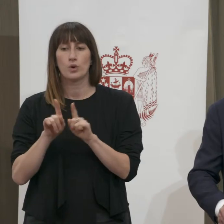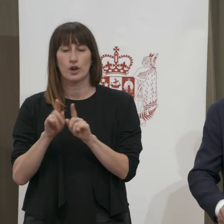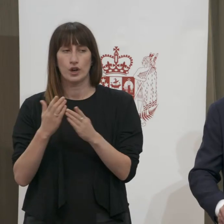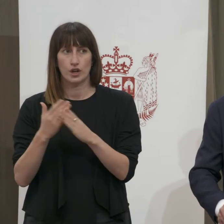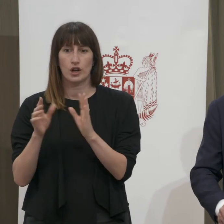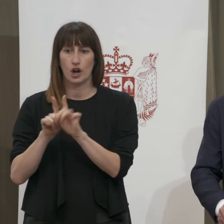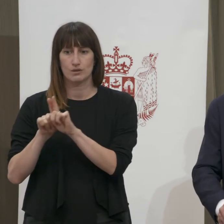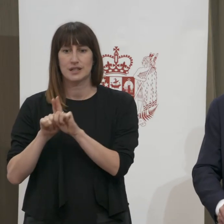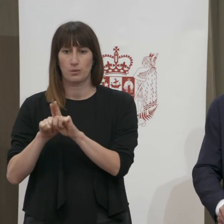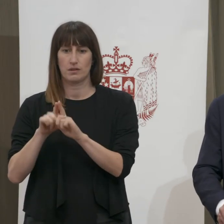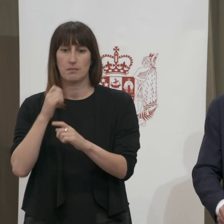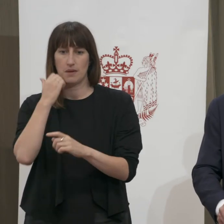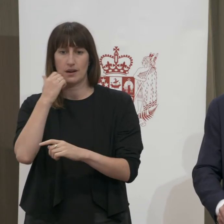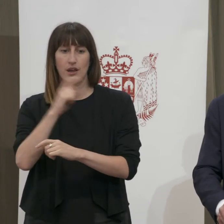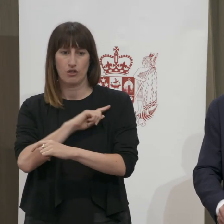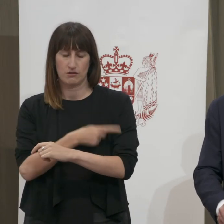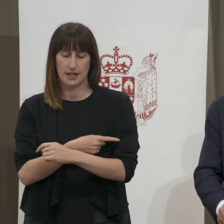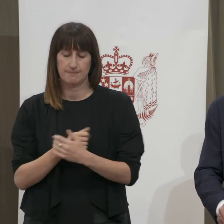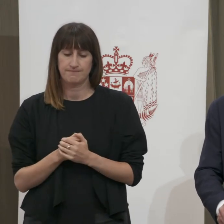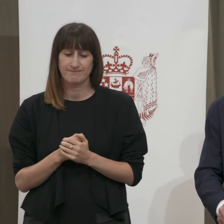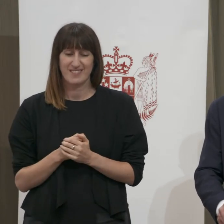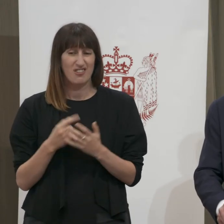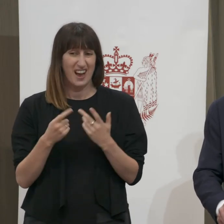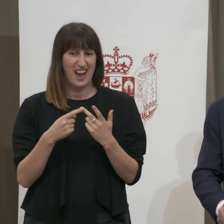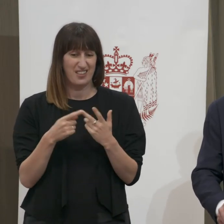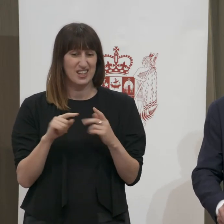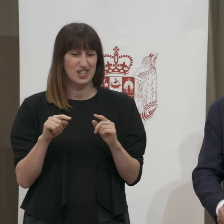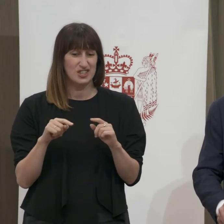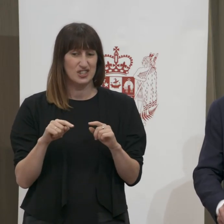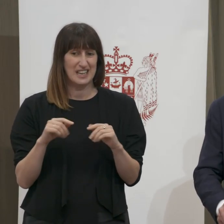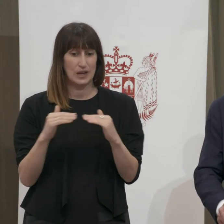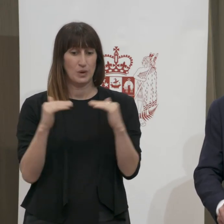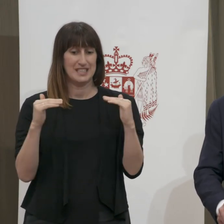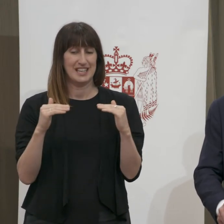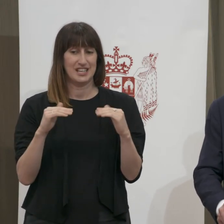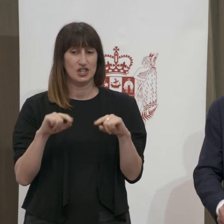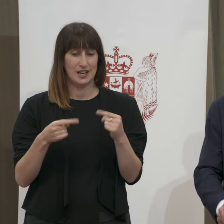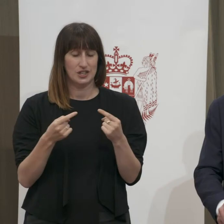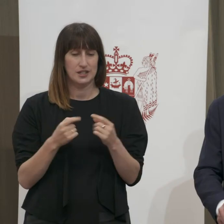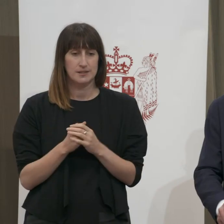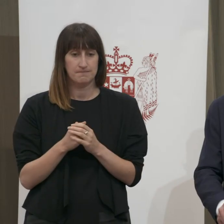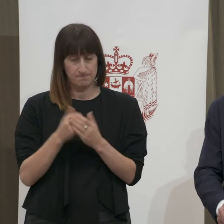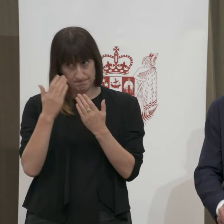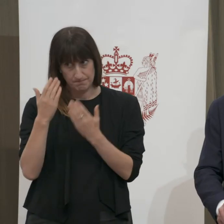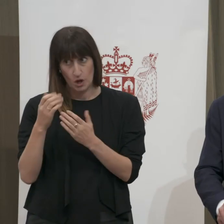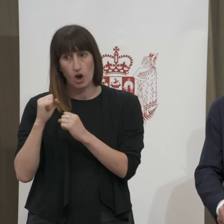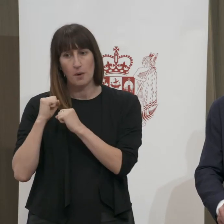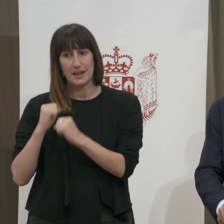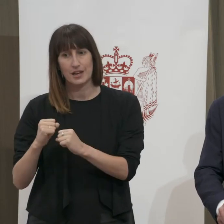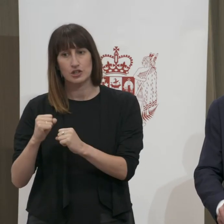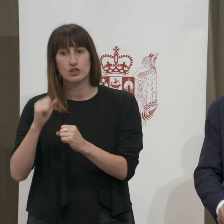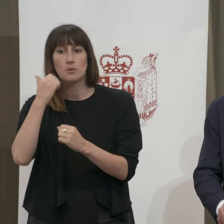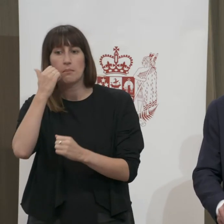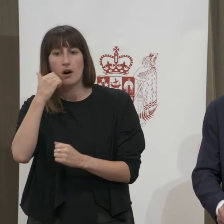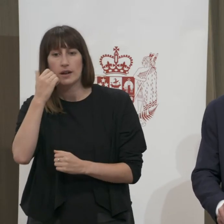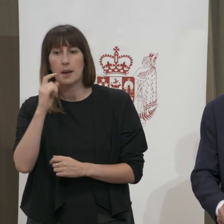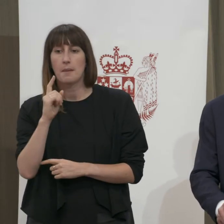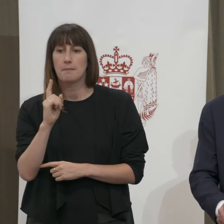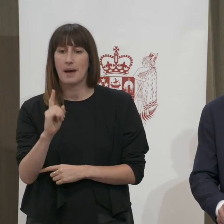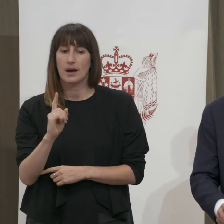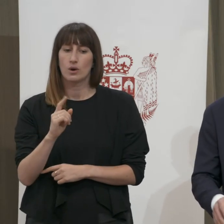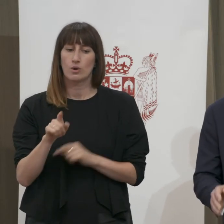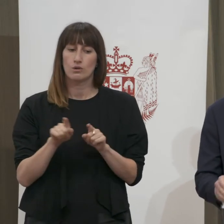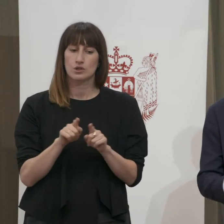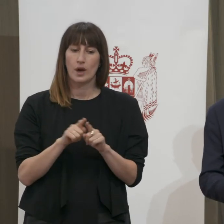There are other equity challenges as well. While we have specific obligations to Māori, discharging our moral duty